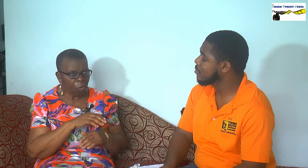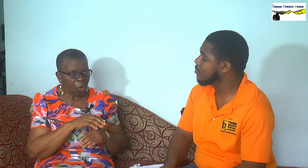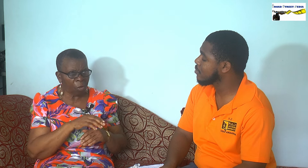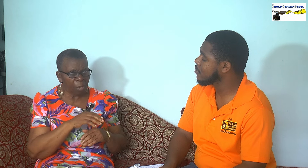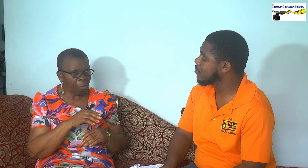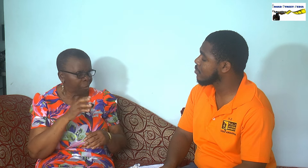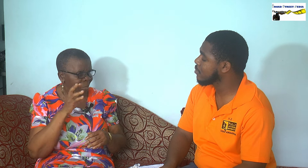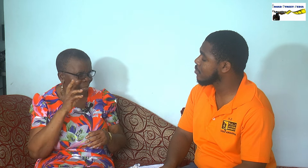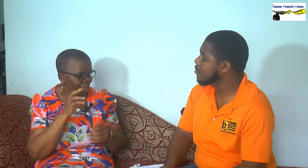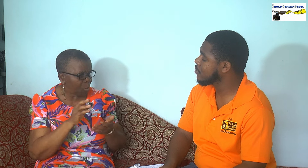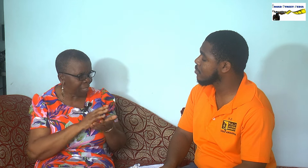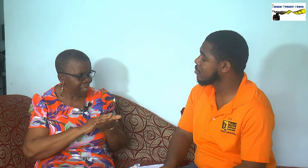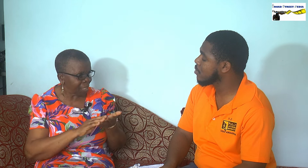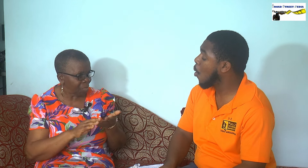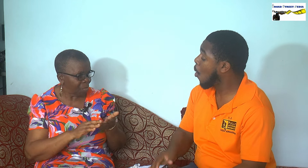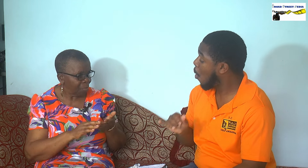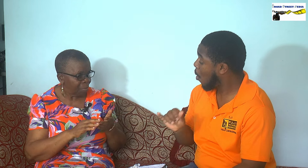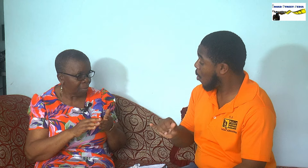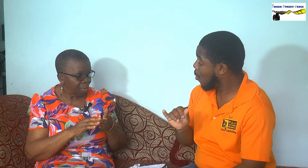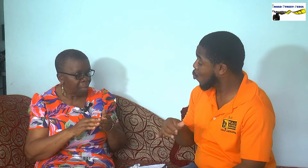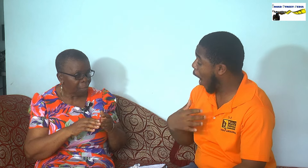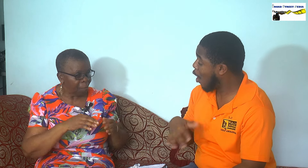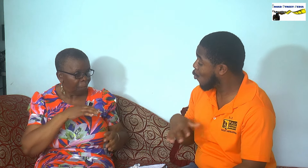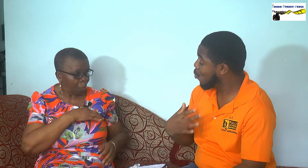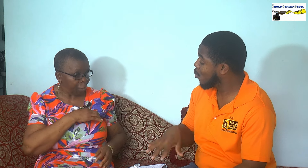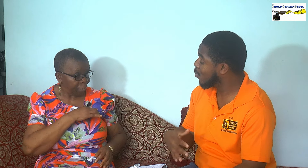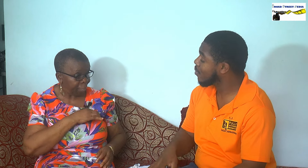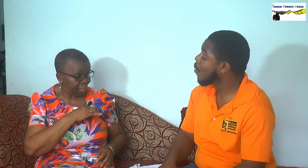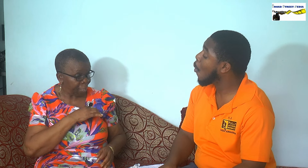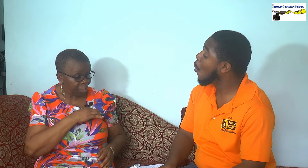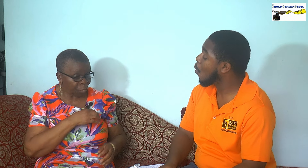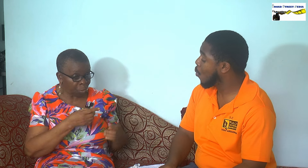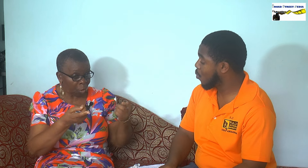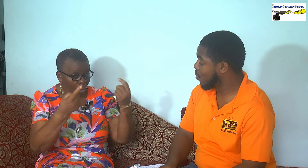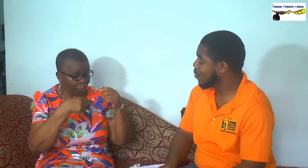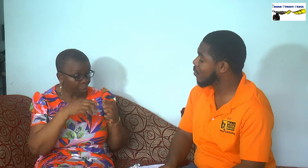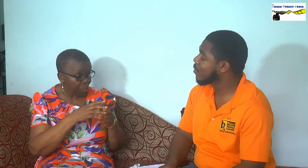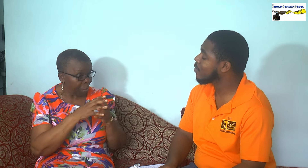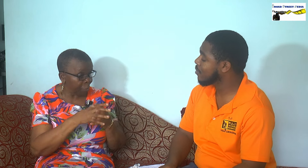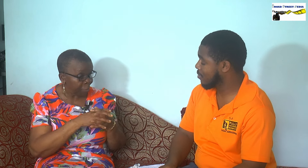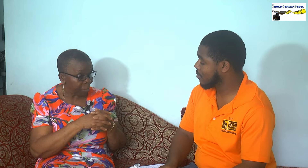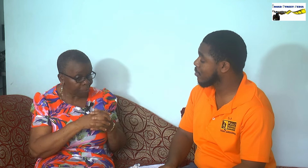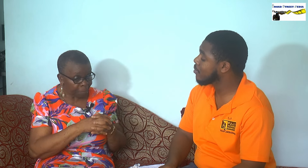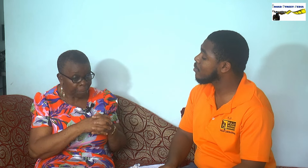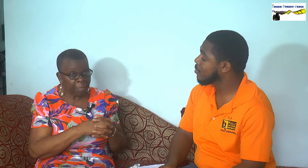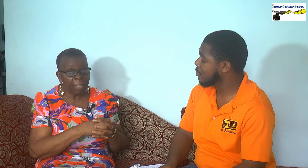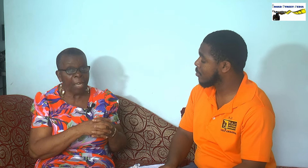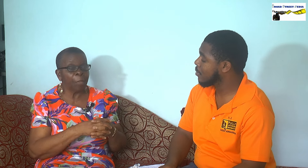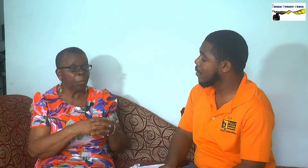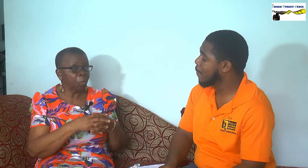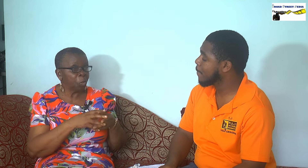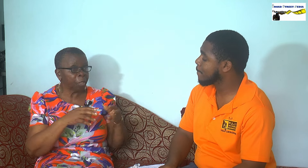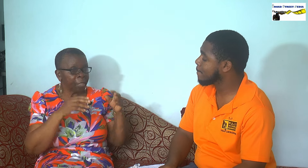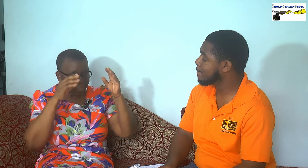For about 6 weeks. Okay. Volunteers would come from America and we would